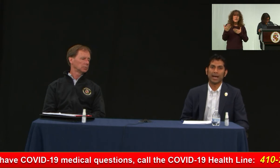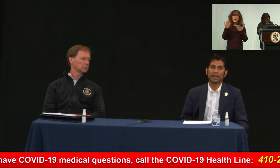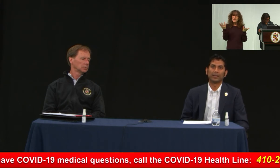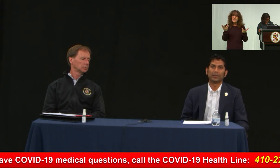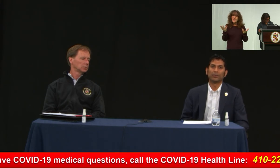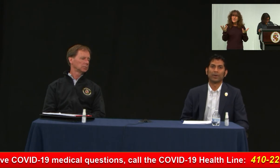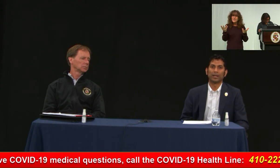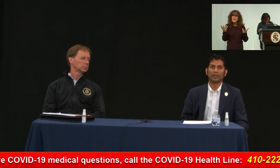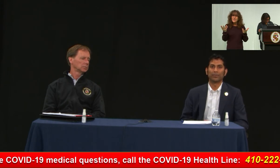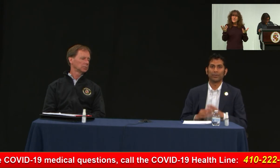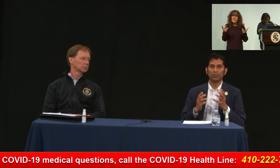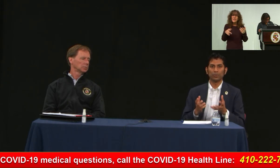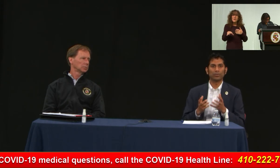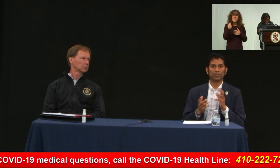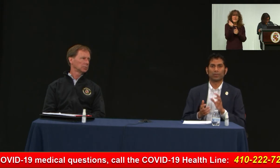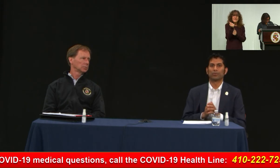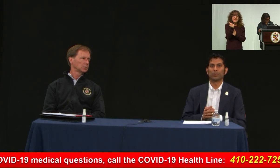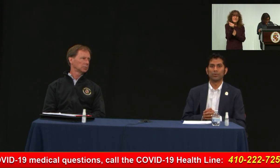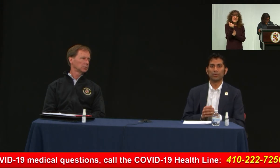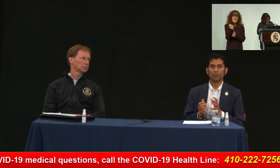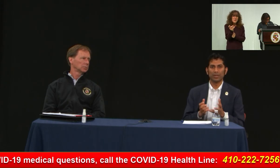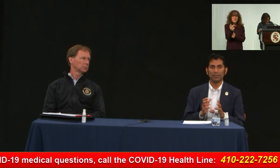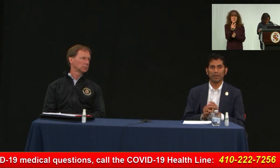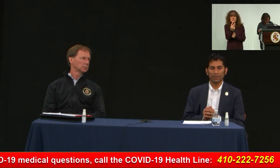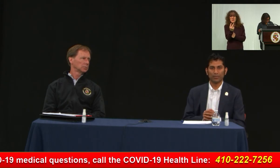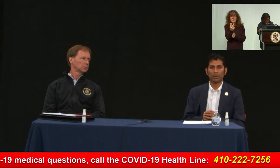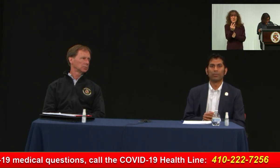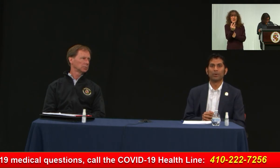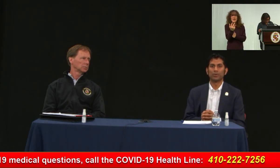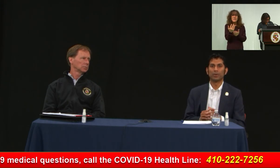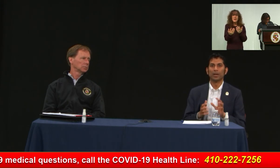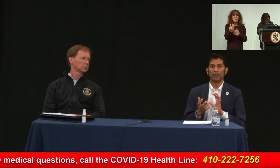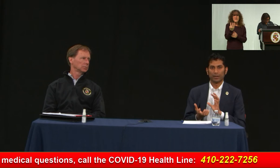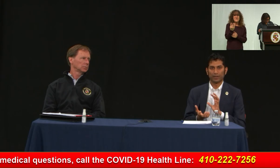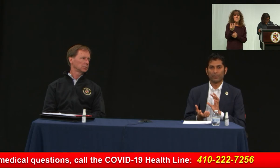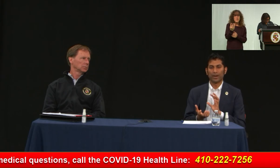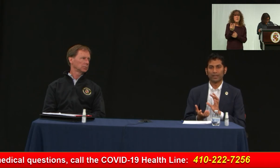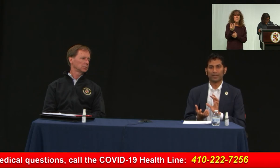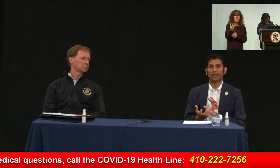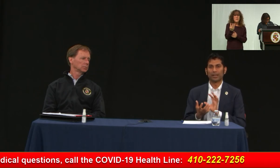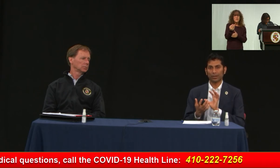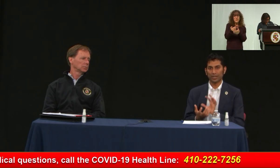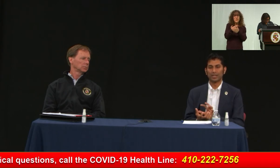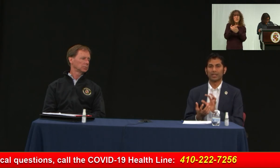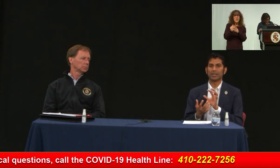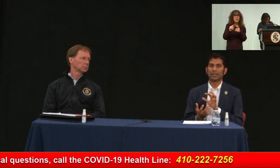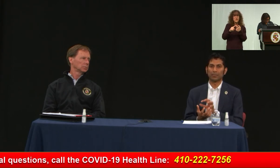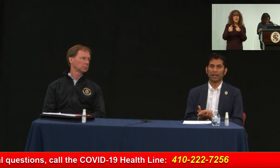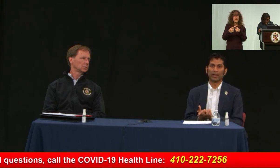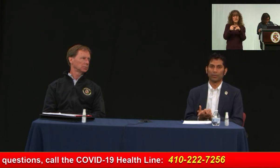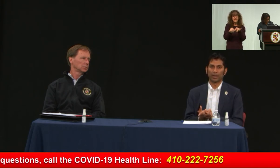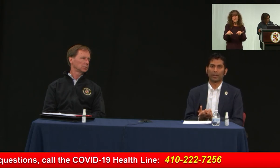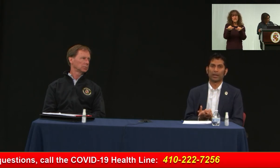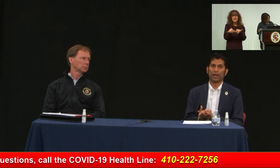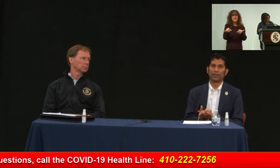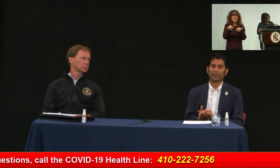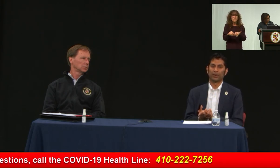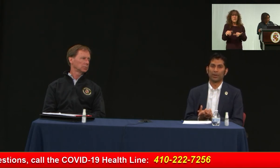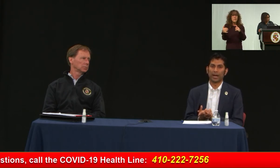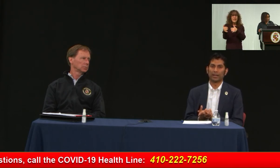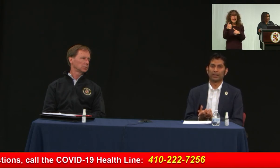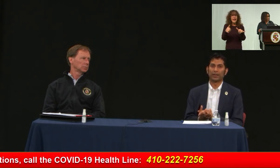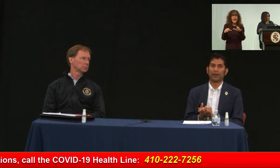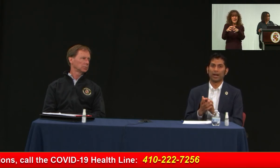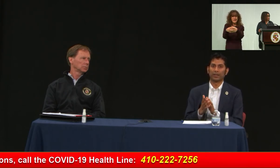is that you find a few, you know, two, three, maybe four at most, friends that they are consistently playing with. And